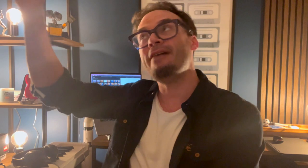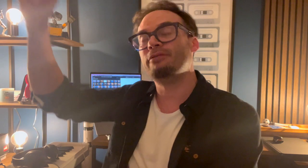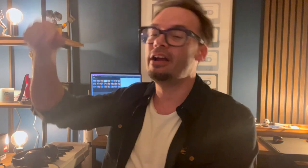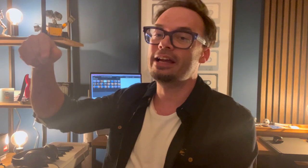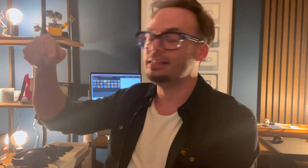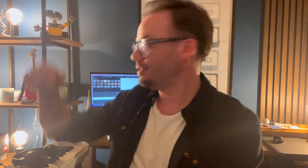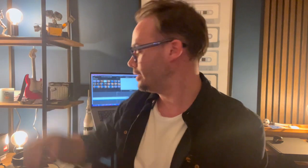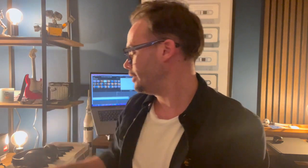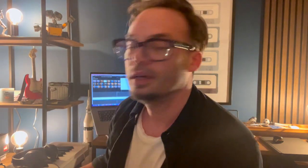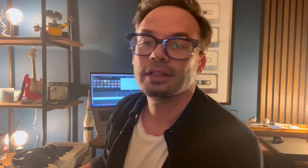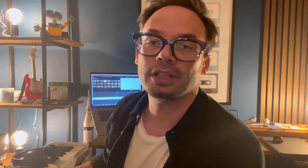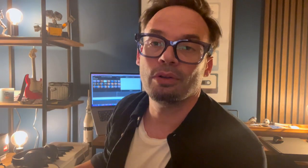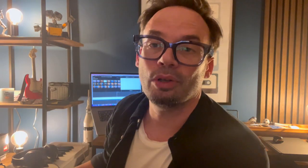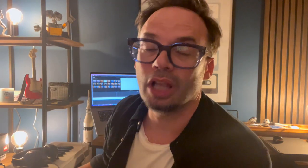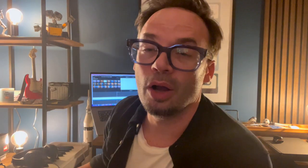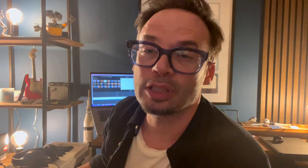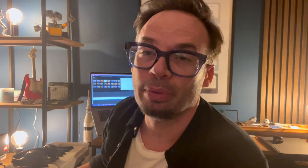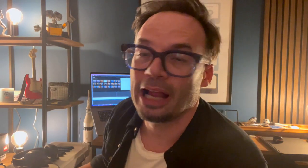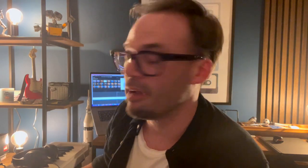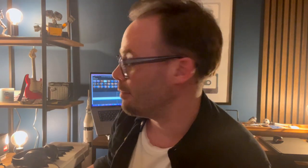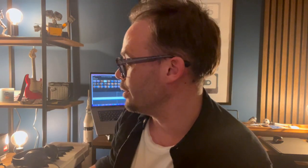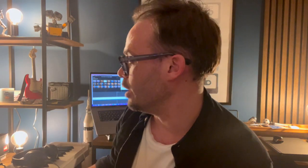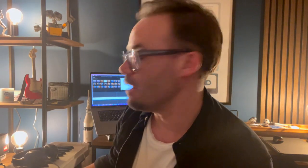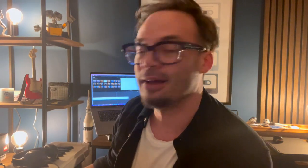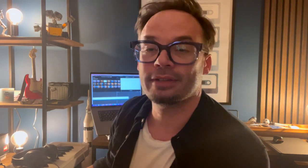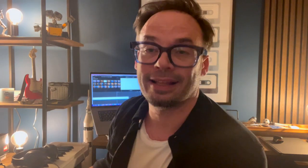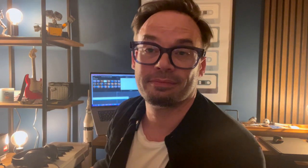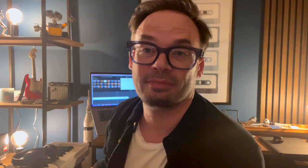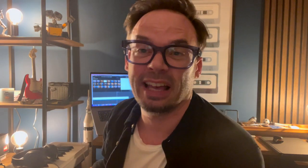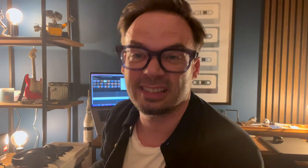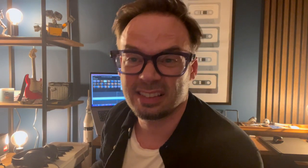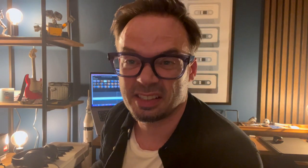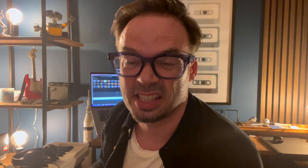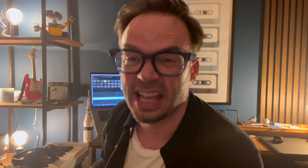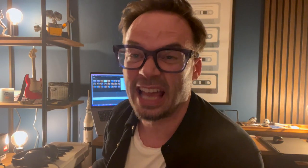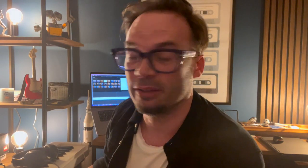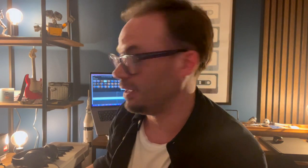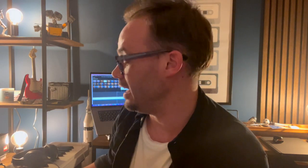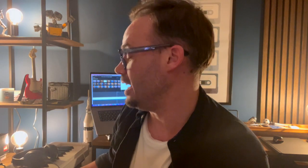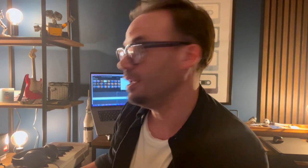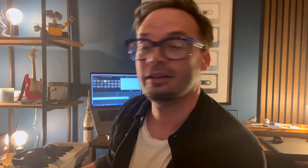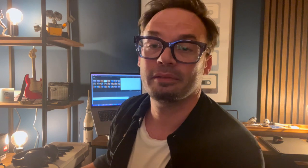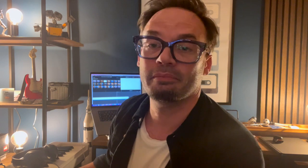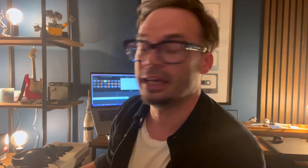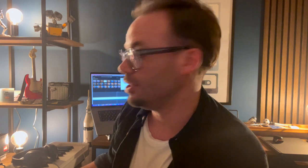friends So Loads to play around with Around that That scale of E Major